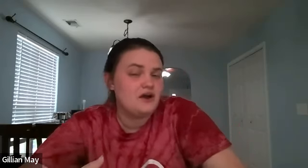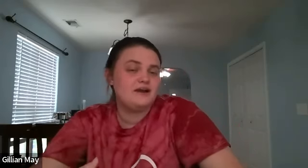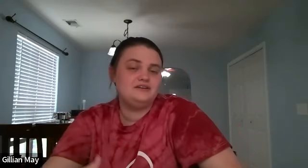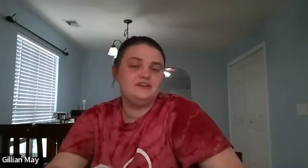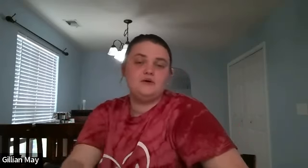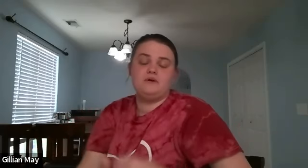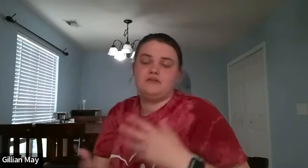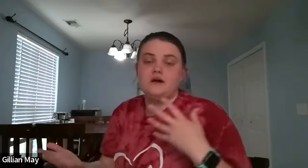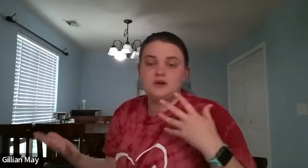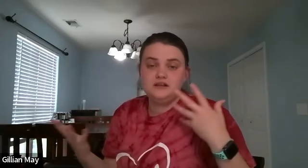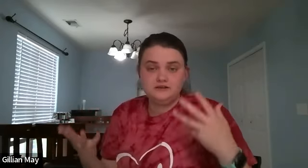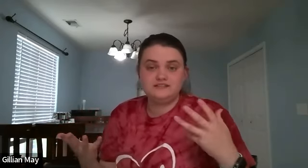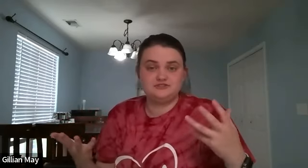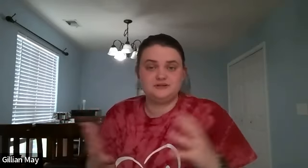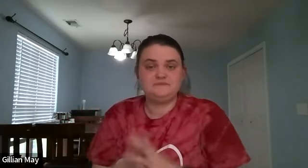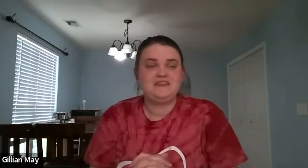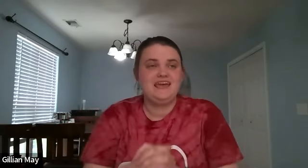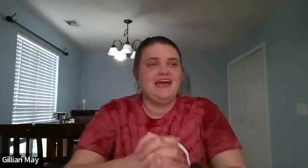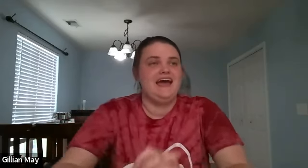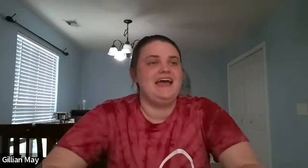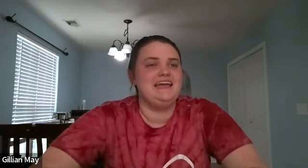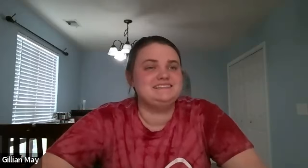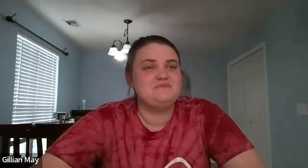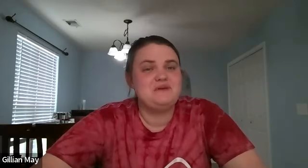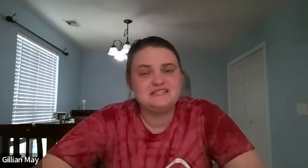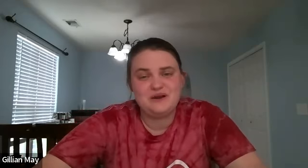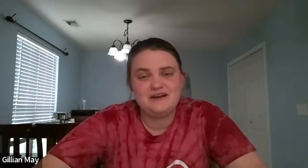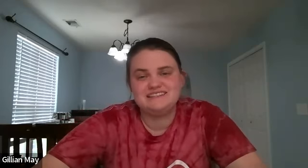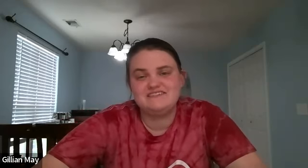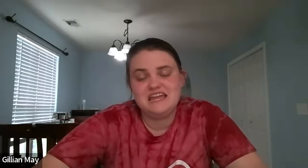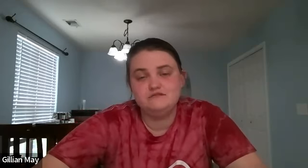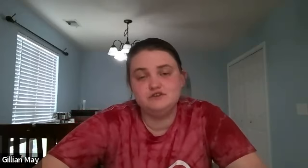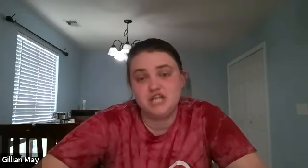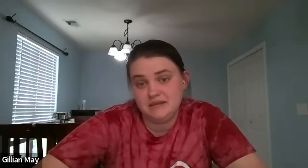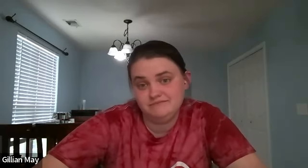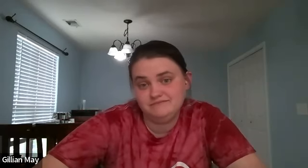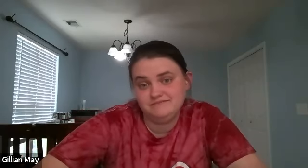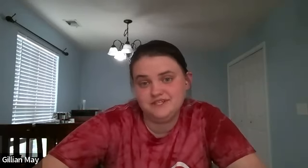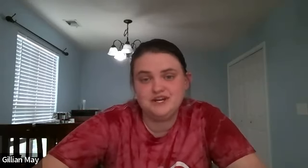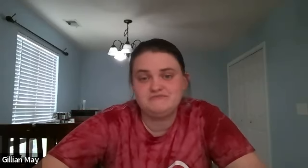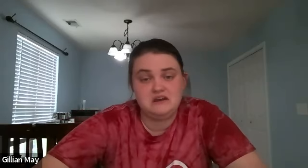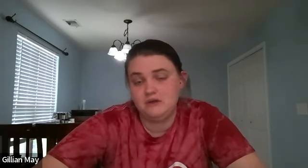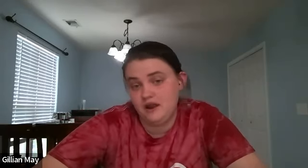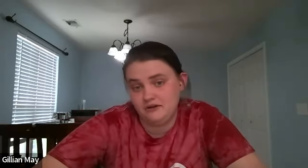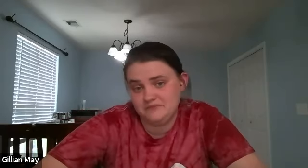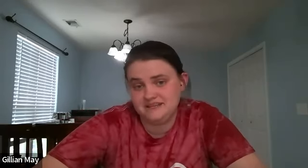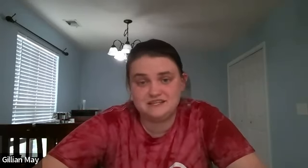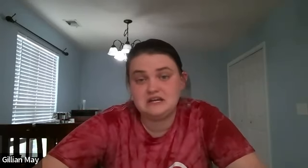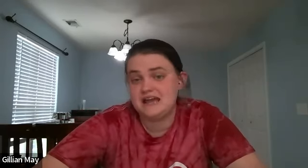are, our hearing children. Except the best part is that they have no shame. They don't care because they're going to ask